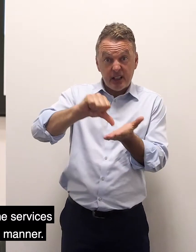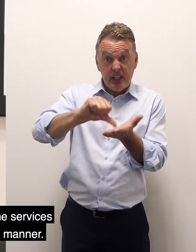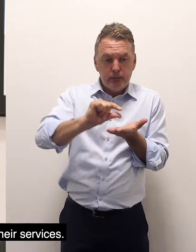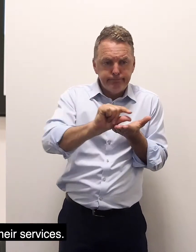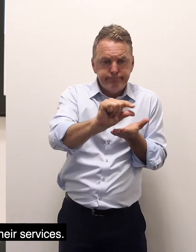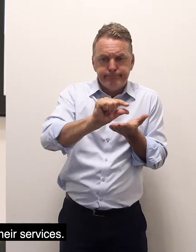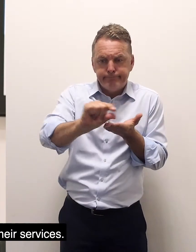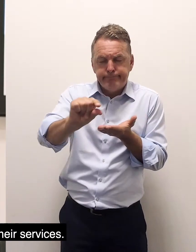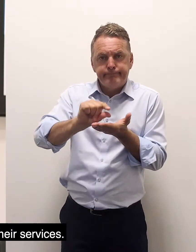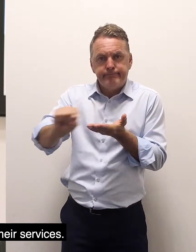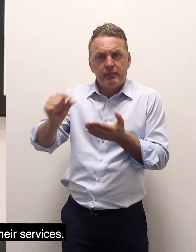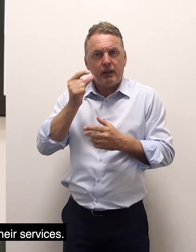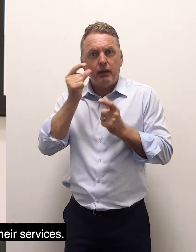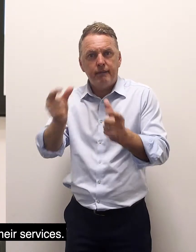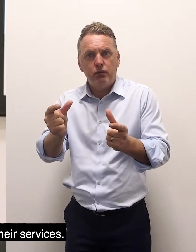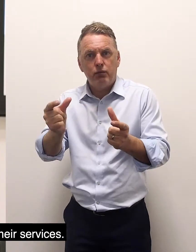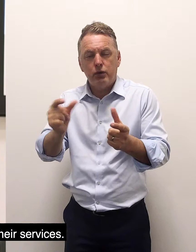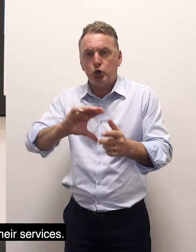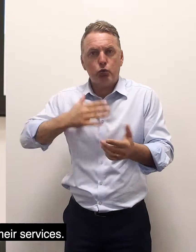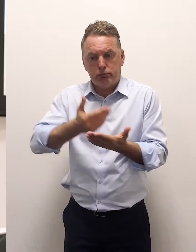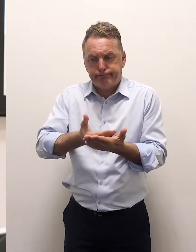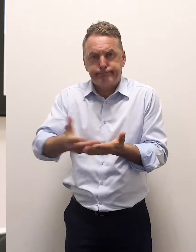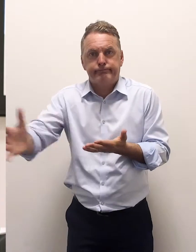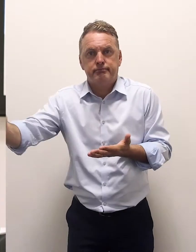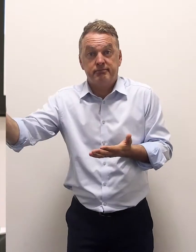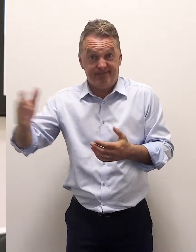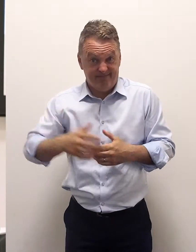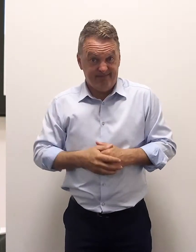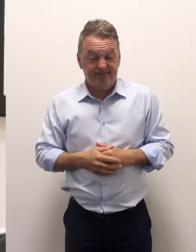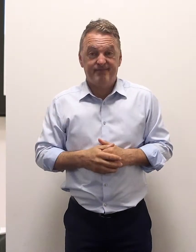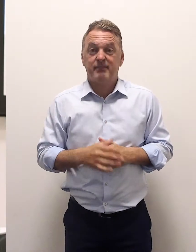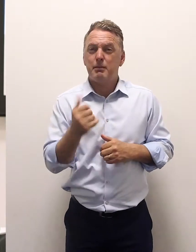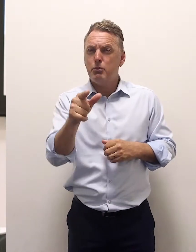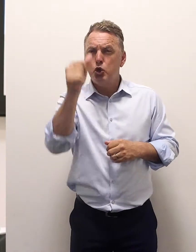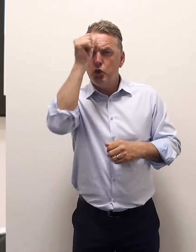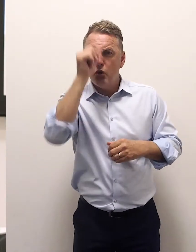appropriate manner. They were rationed their services.